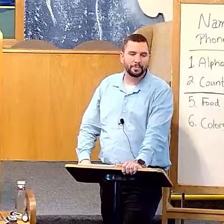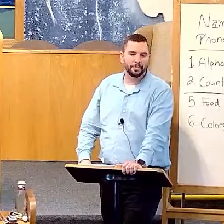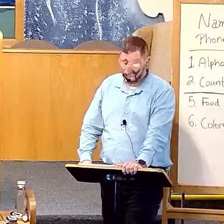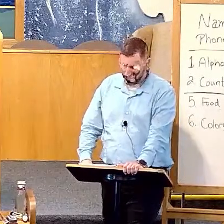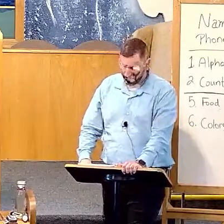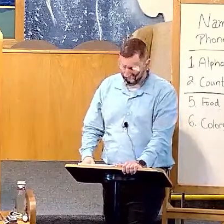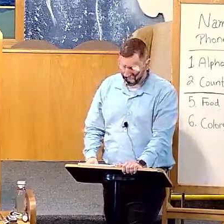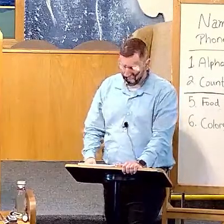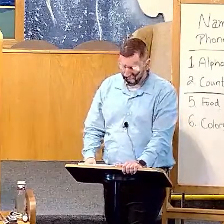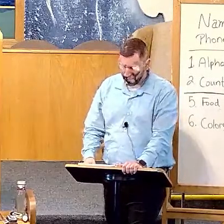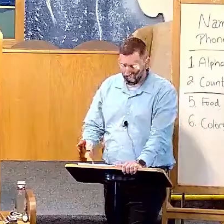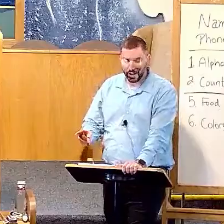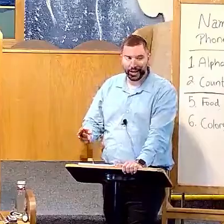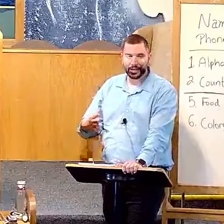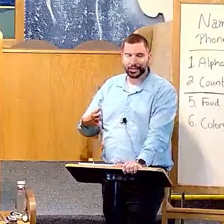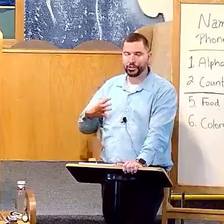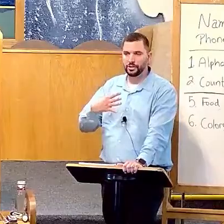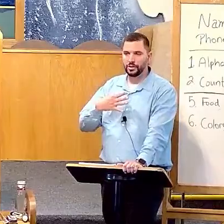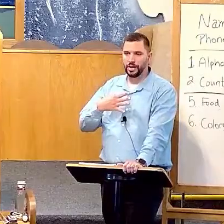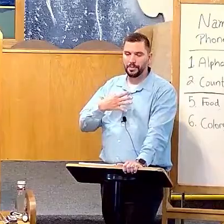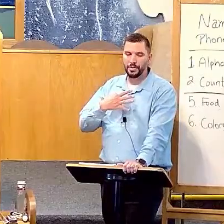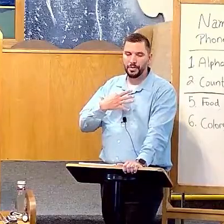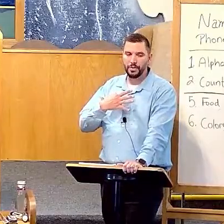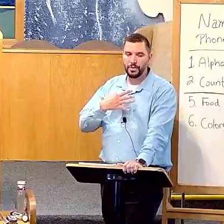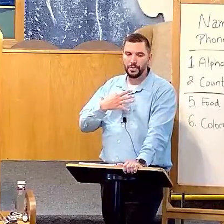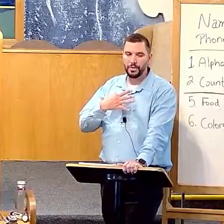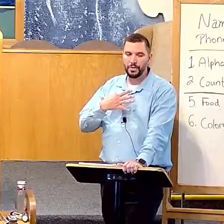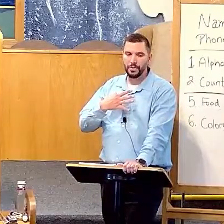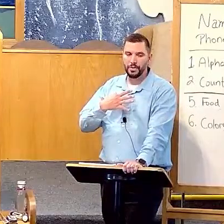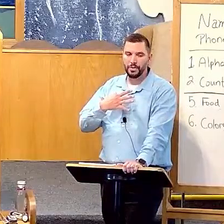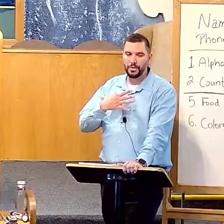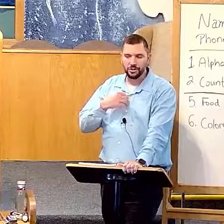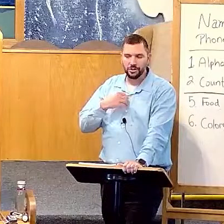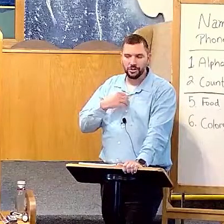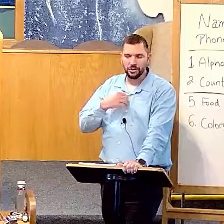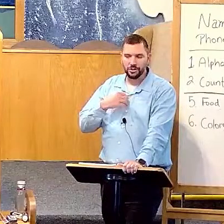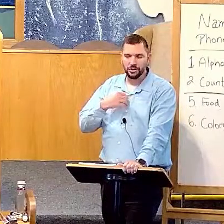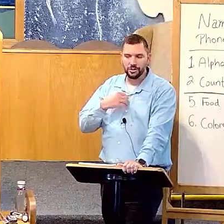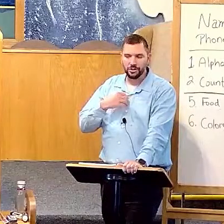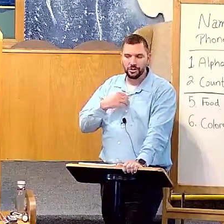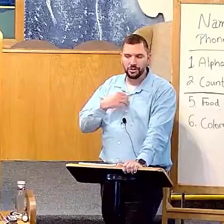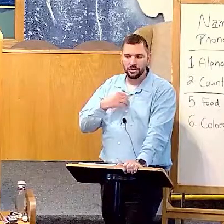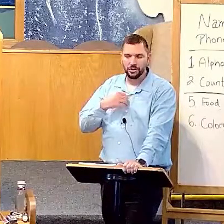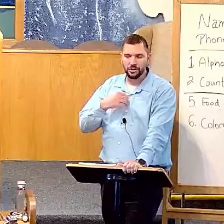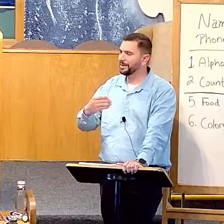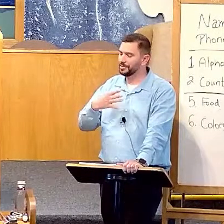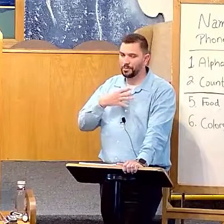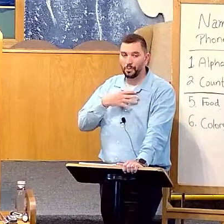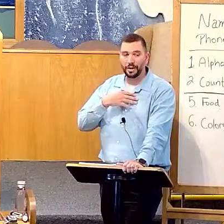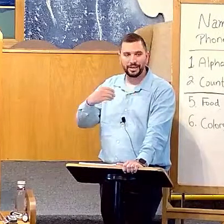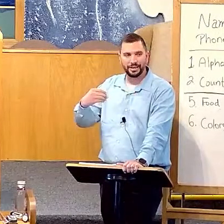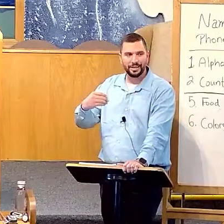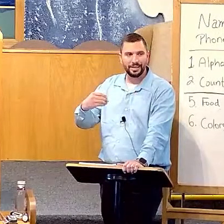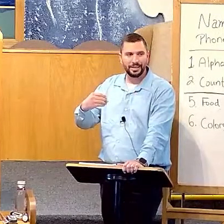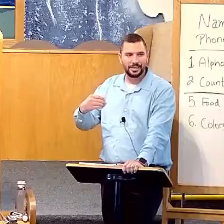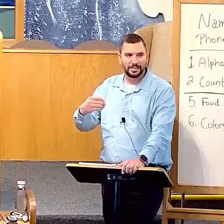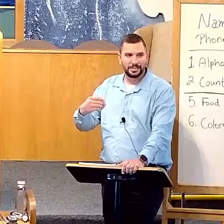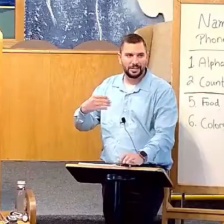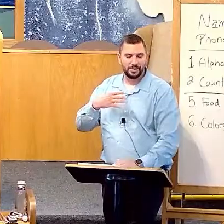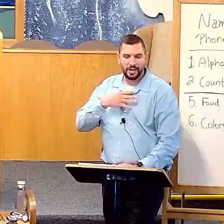ago. So white is you're going to grab, like you're grabbing the dandruff, you're brushing it off. That's where that comes from. White is that. And